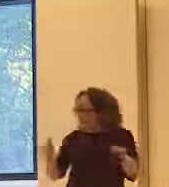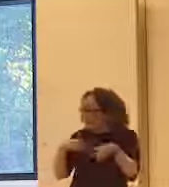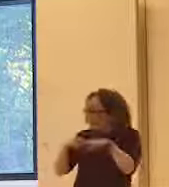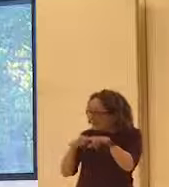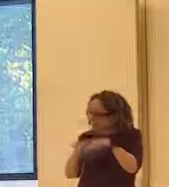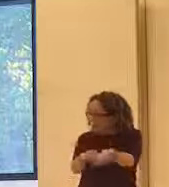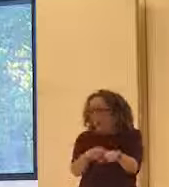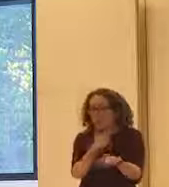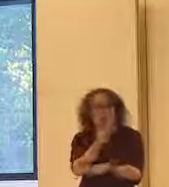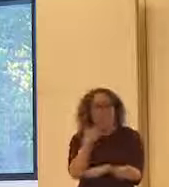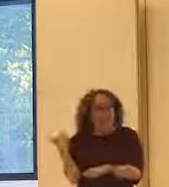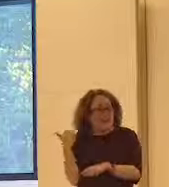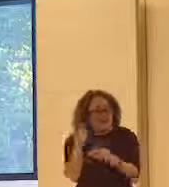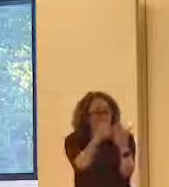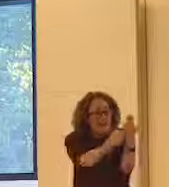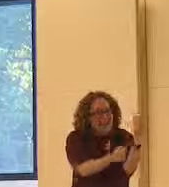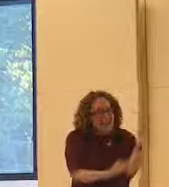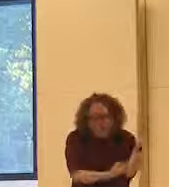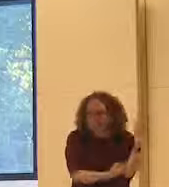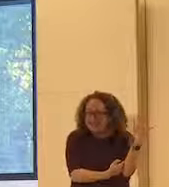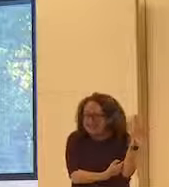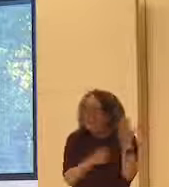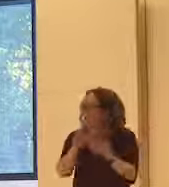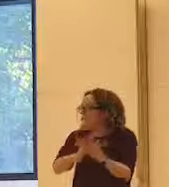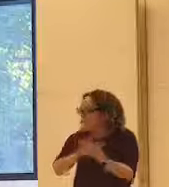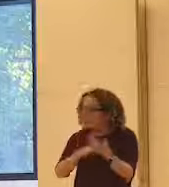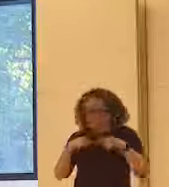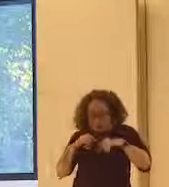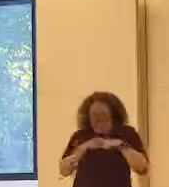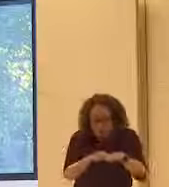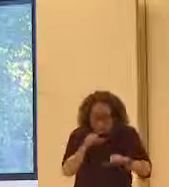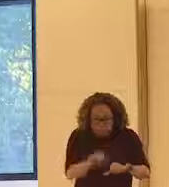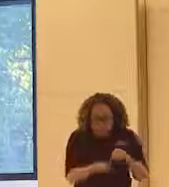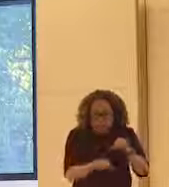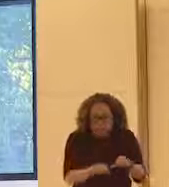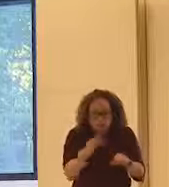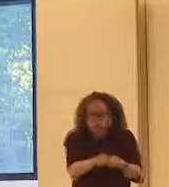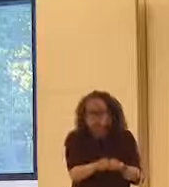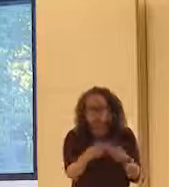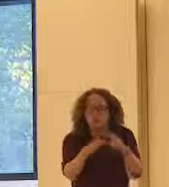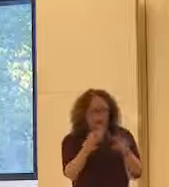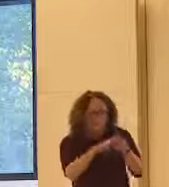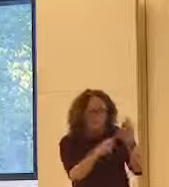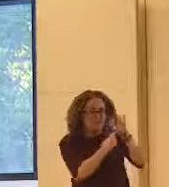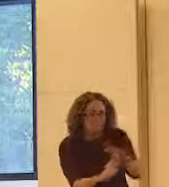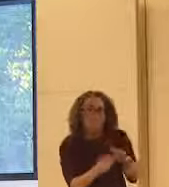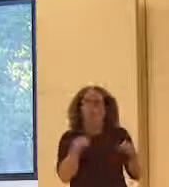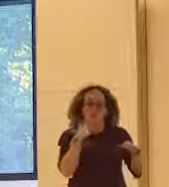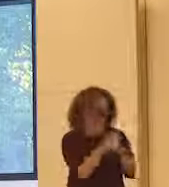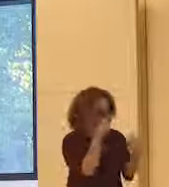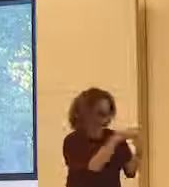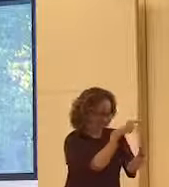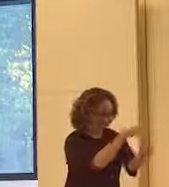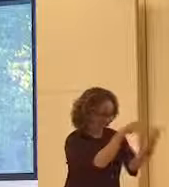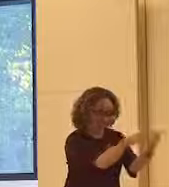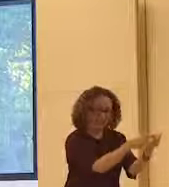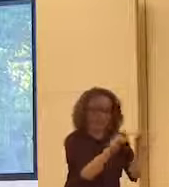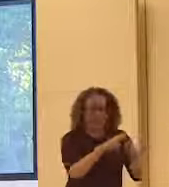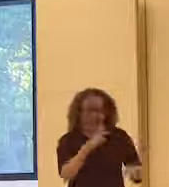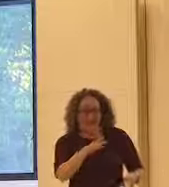comply with the national standard. So we comply with the NICE recommended treatment routes. So if it's depression, we do this, this and this.